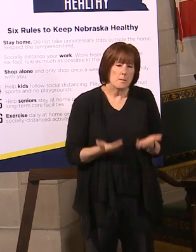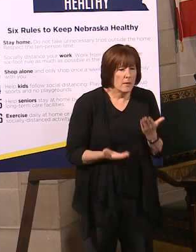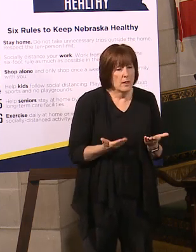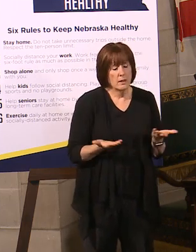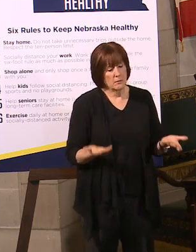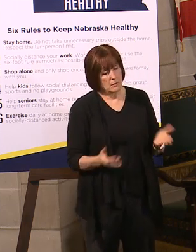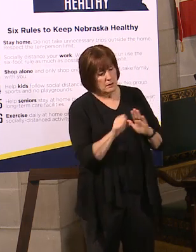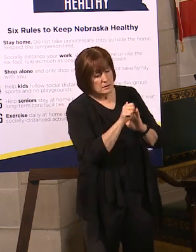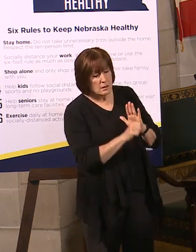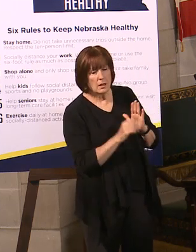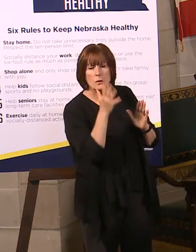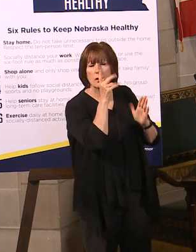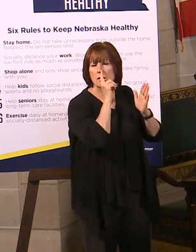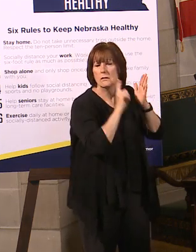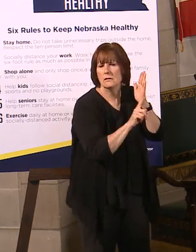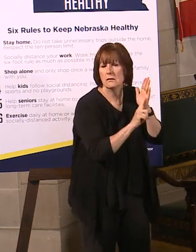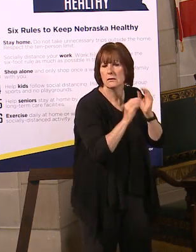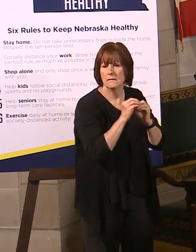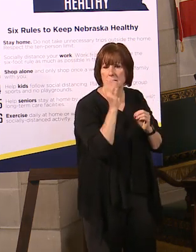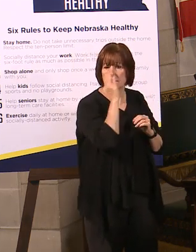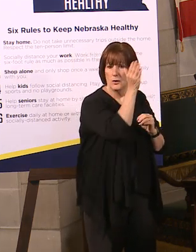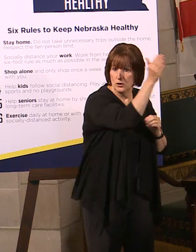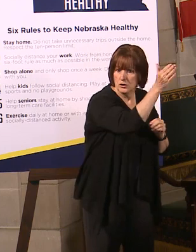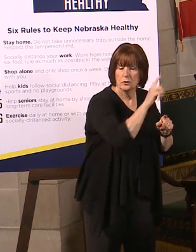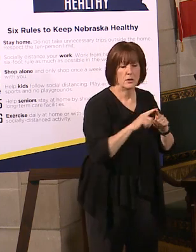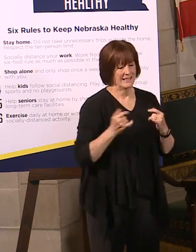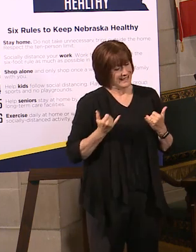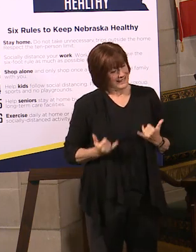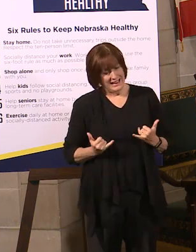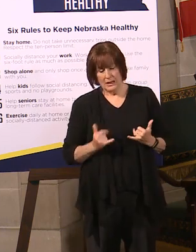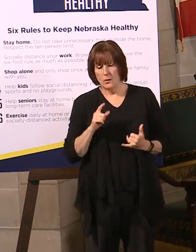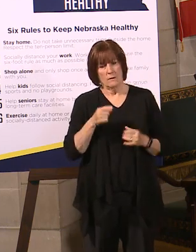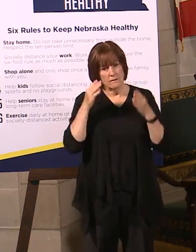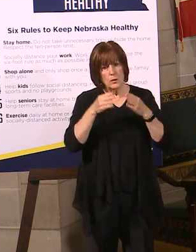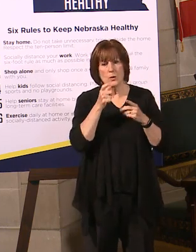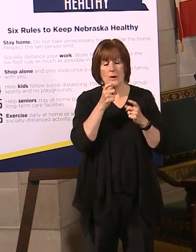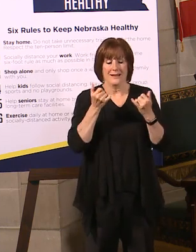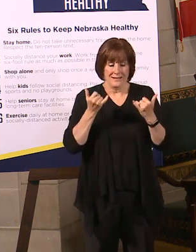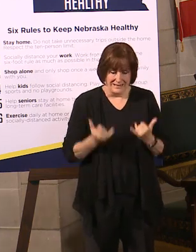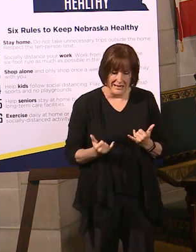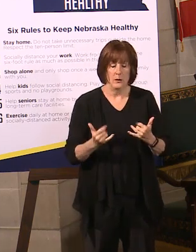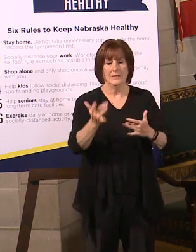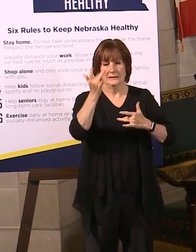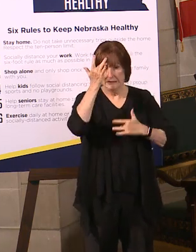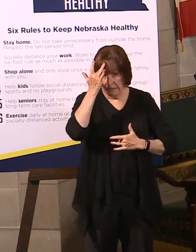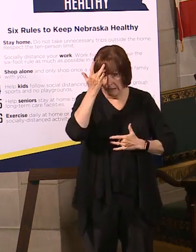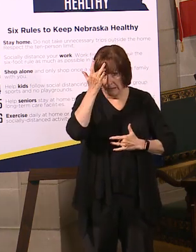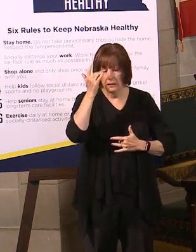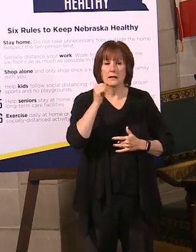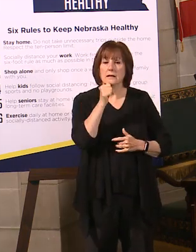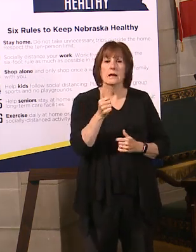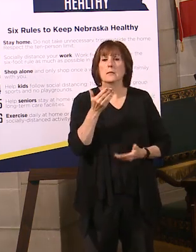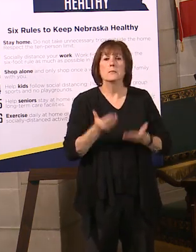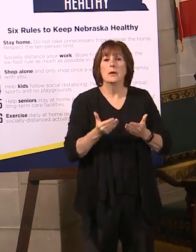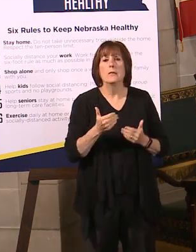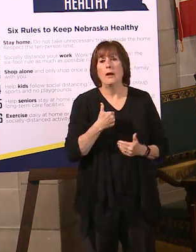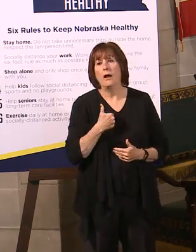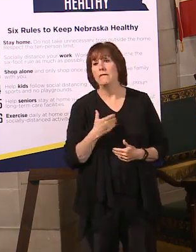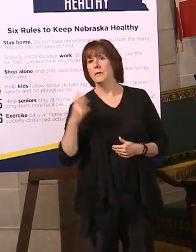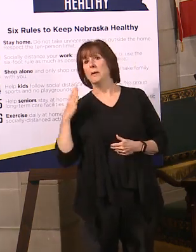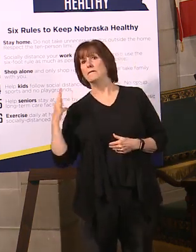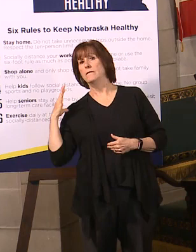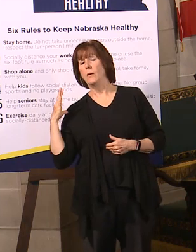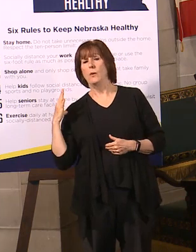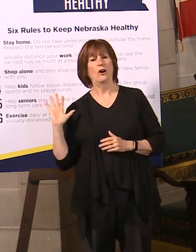state, be exploring that at some point down the road, but currently we're really focused on people who currently have the virus, not people who may have had the virus in the past.